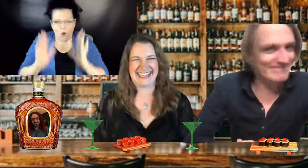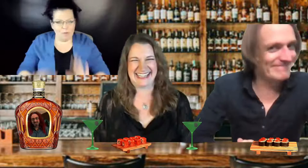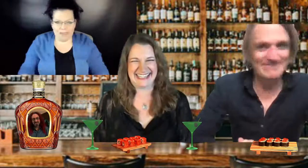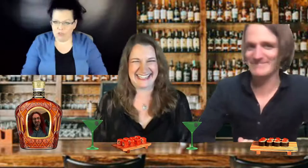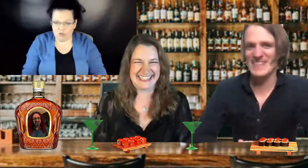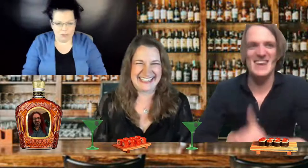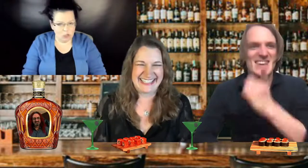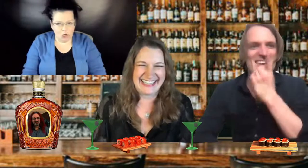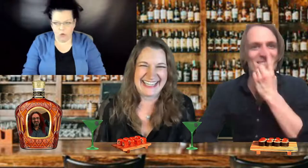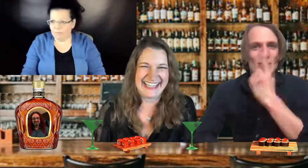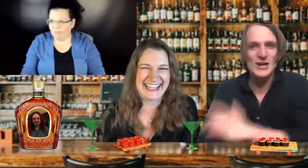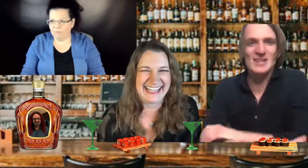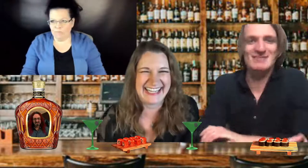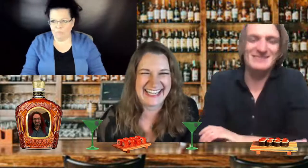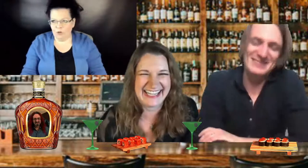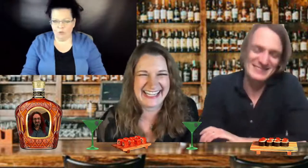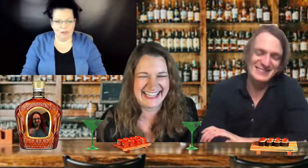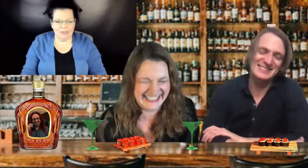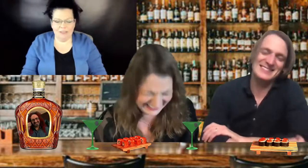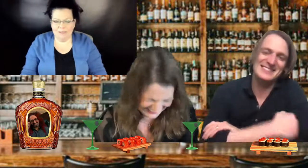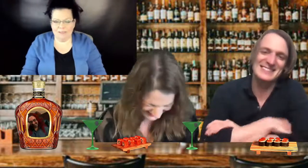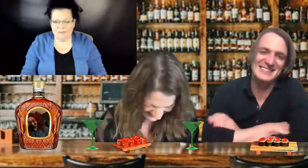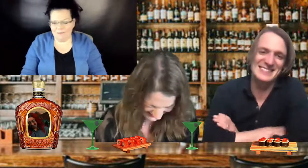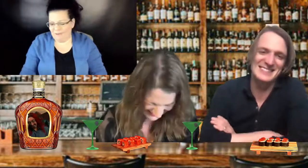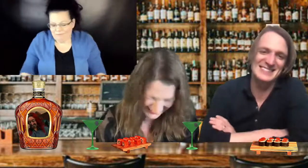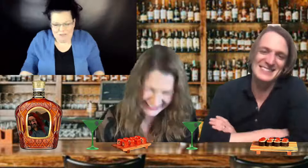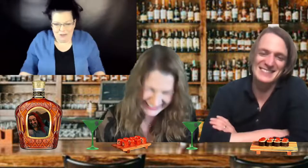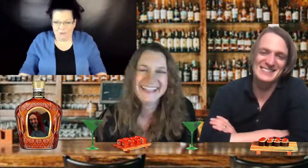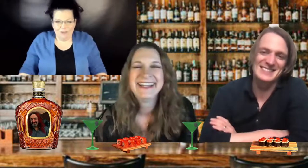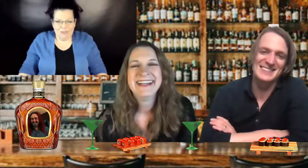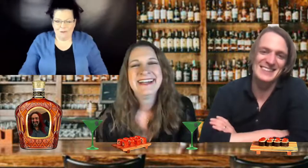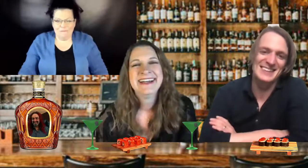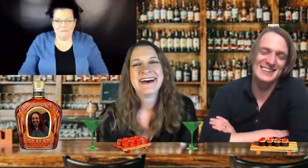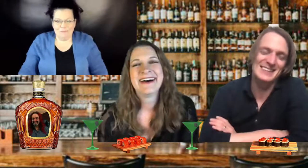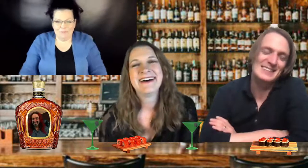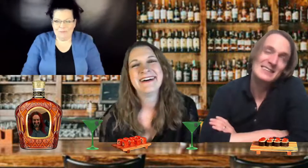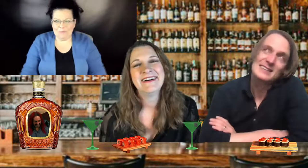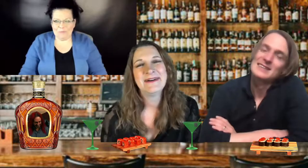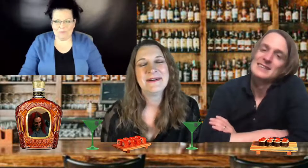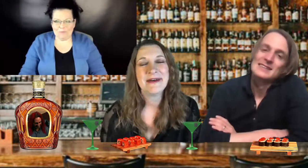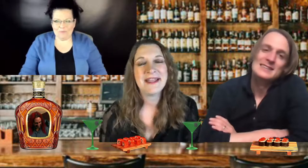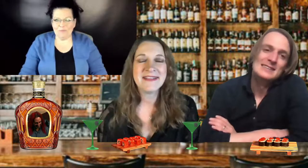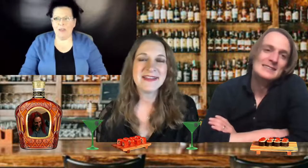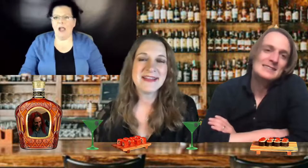exactly. No, I didn't try. No, you got that, hit the, you know, bingo right there. Mm-hmm.